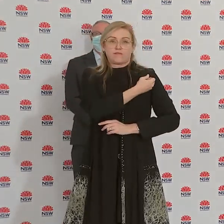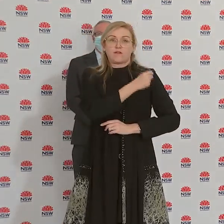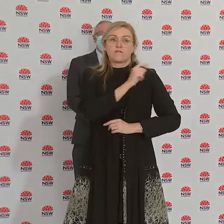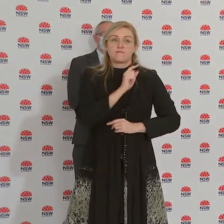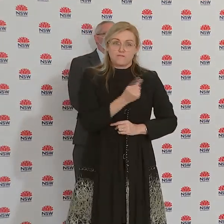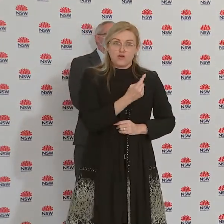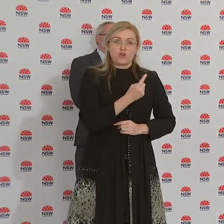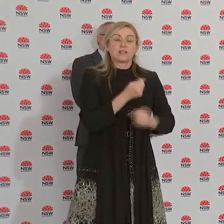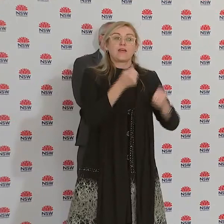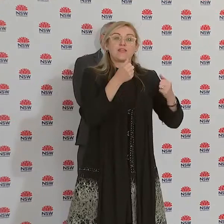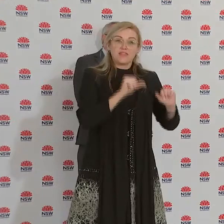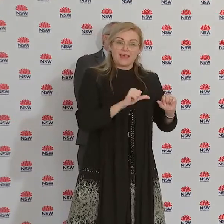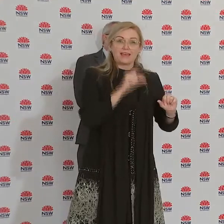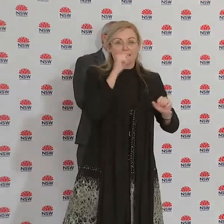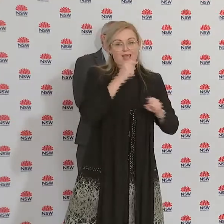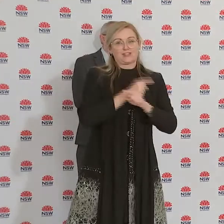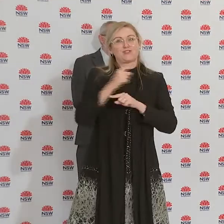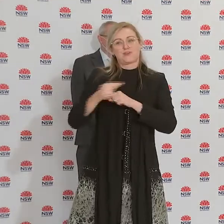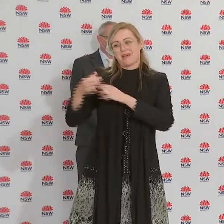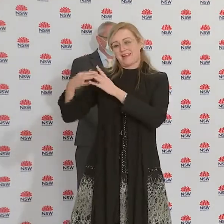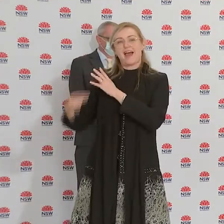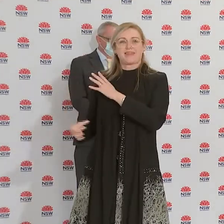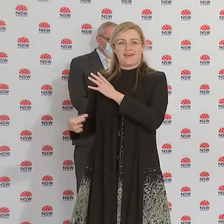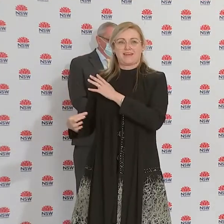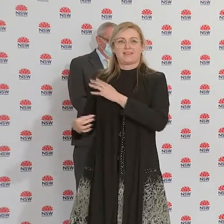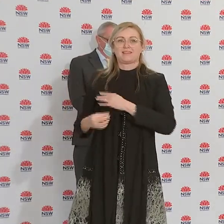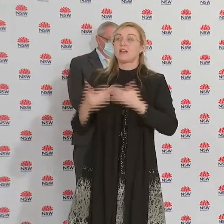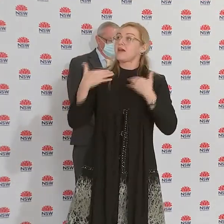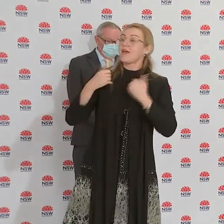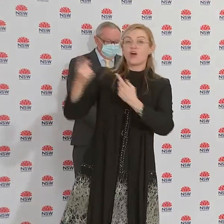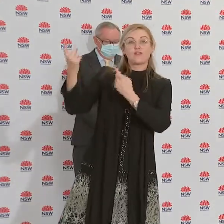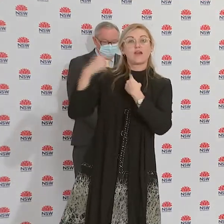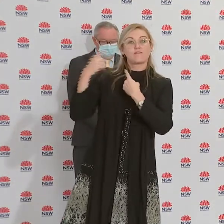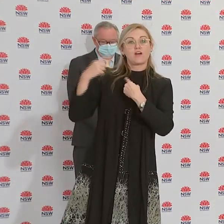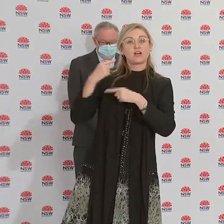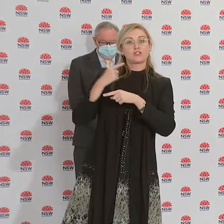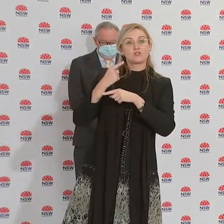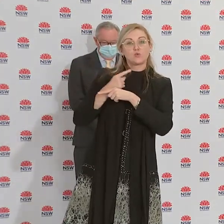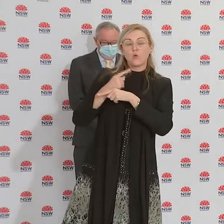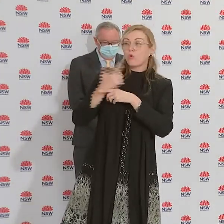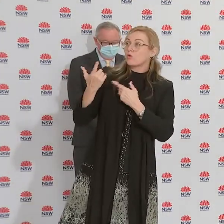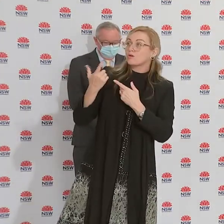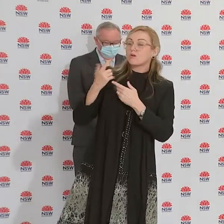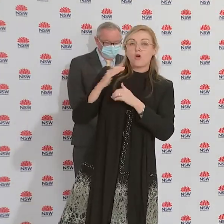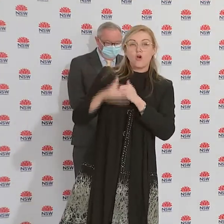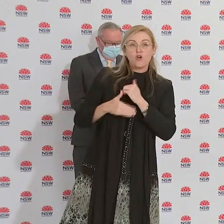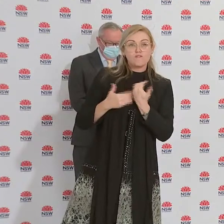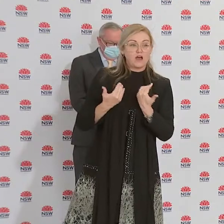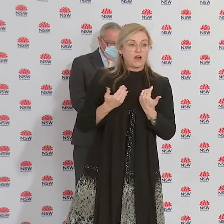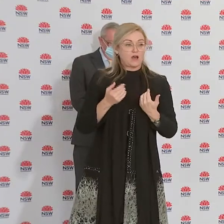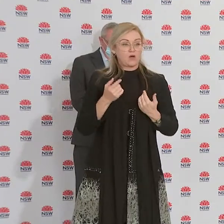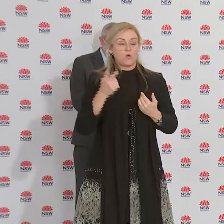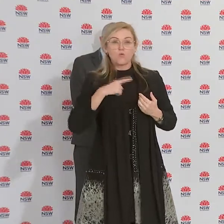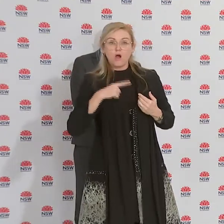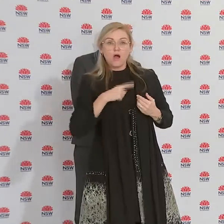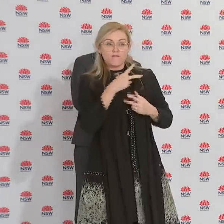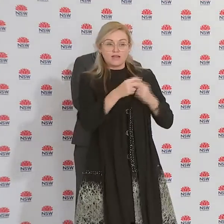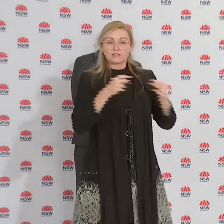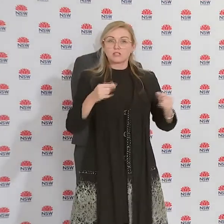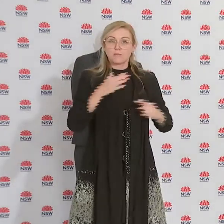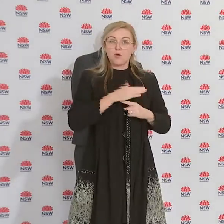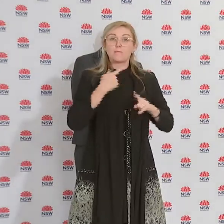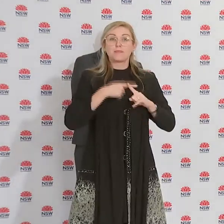those conversations. We know from the health advice that's been provided through our own experts in New South Wales and also those through the national